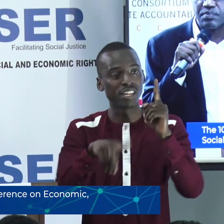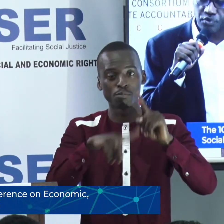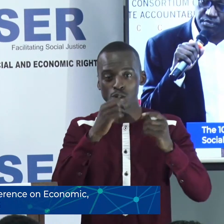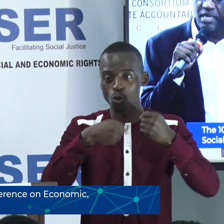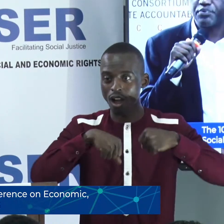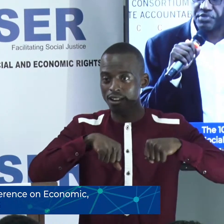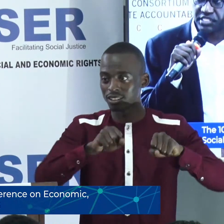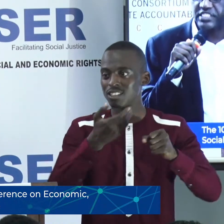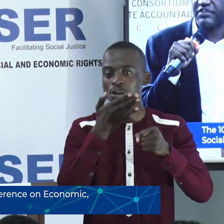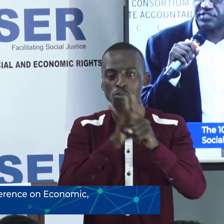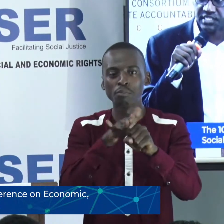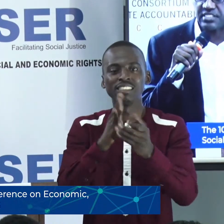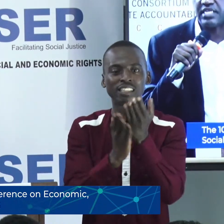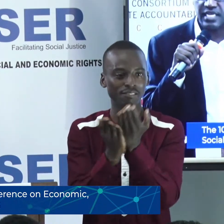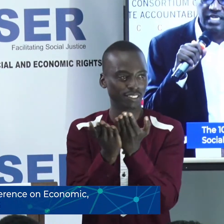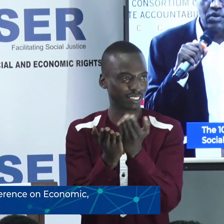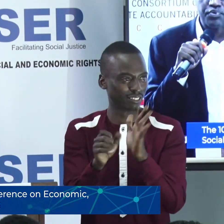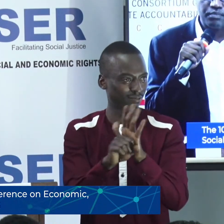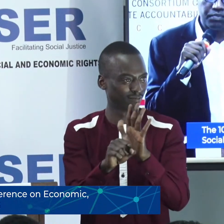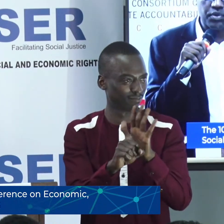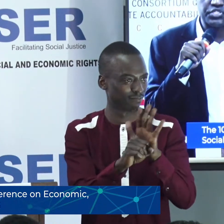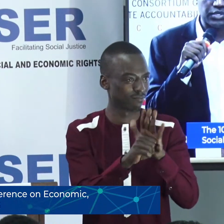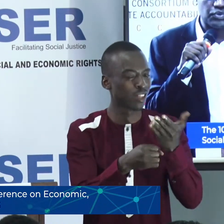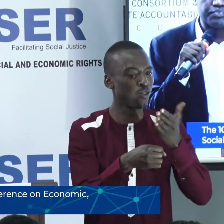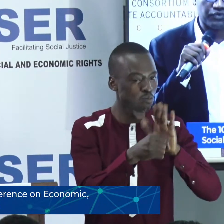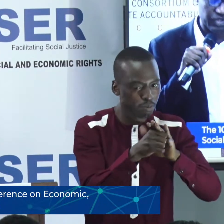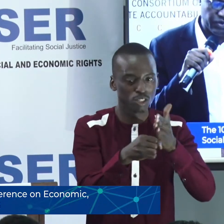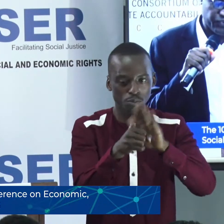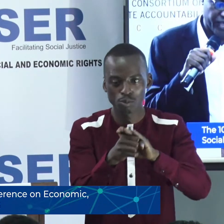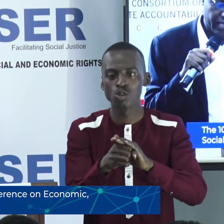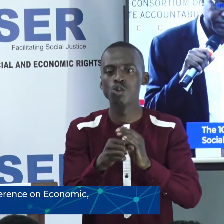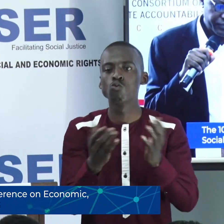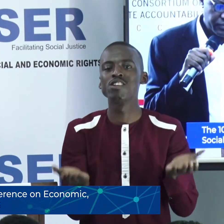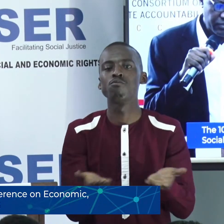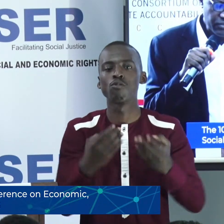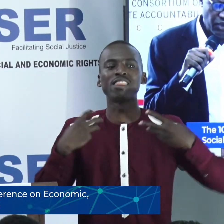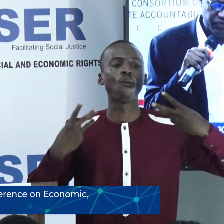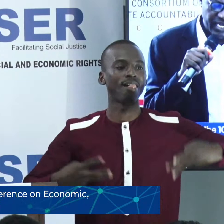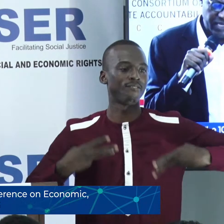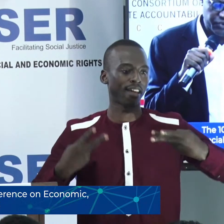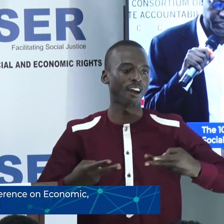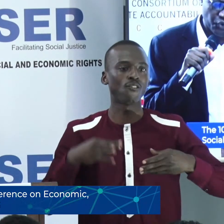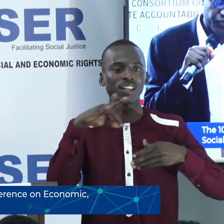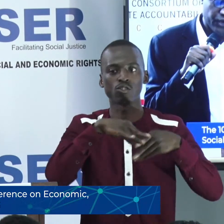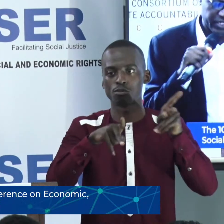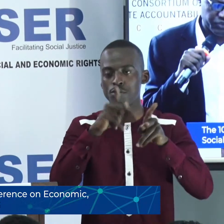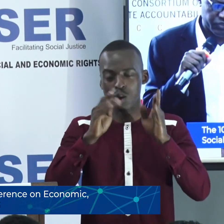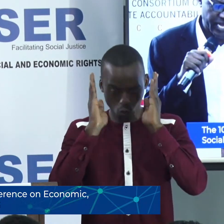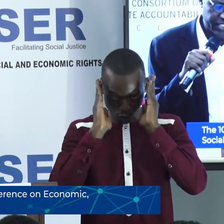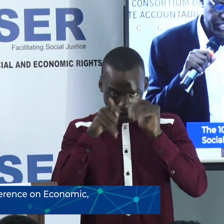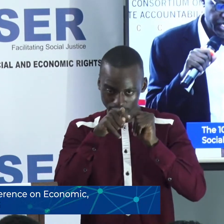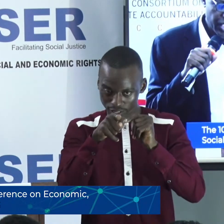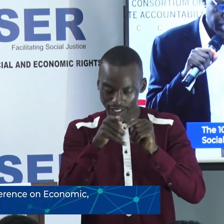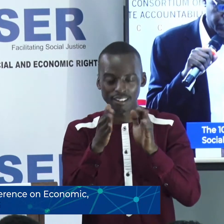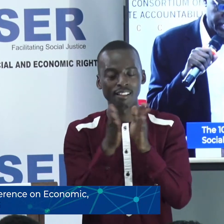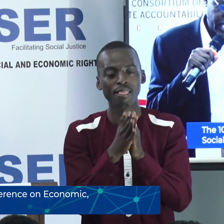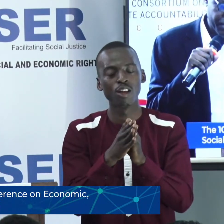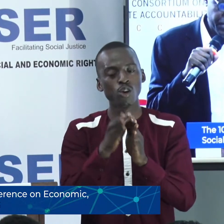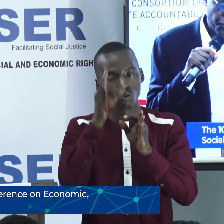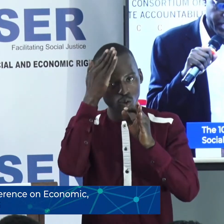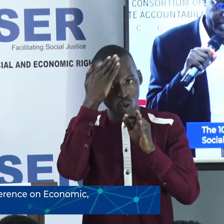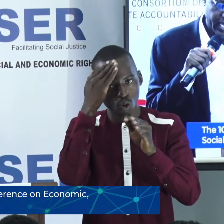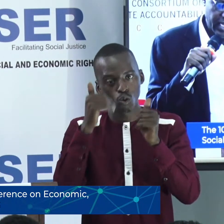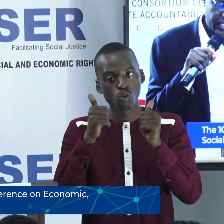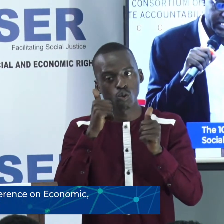they were promising services. They were promising to improve the welfare of the electorate. So we focused on that to